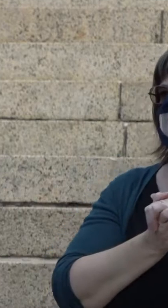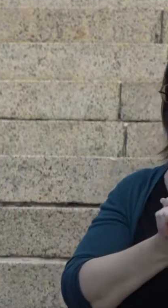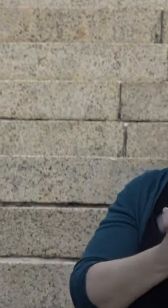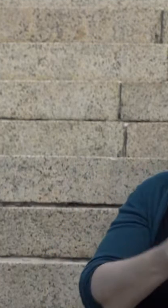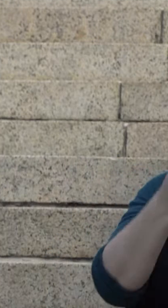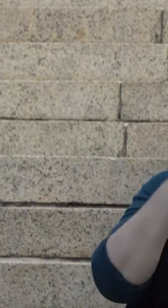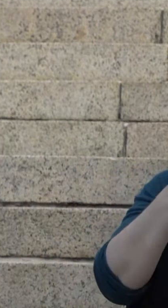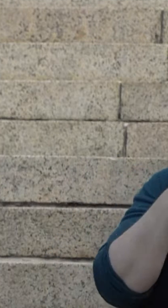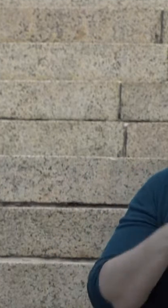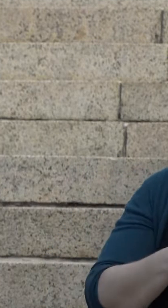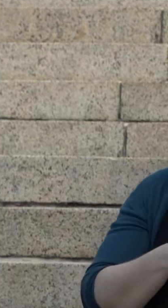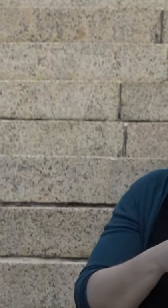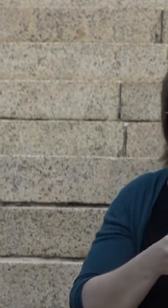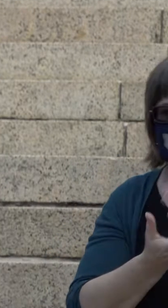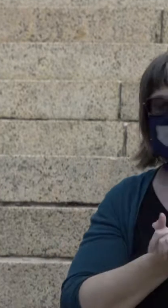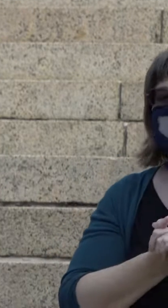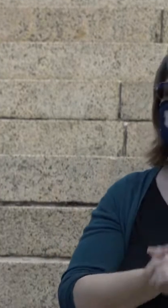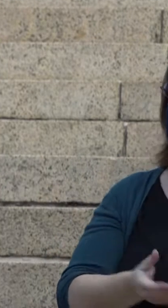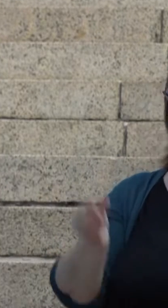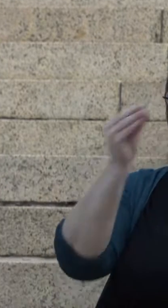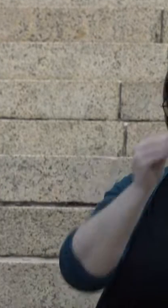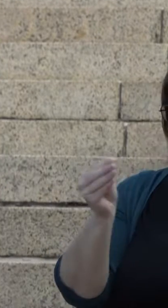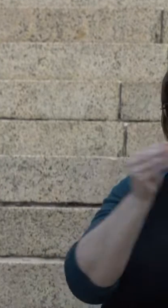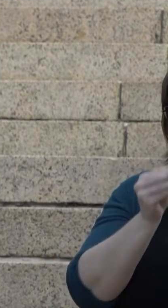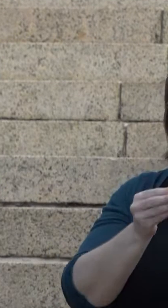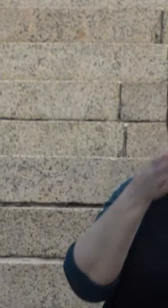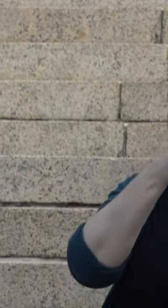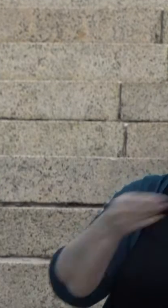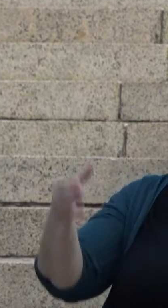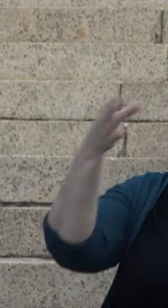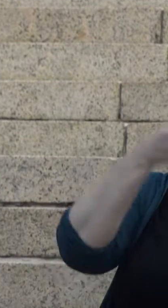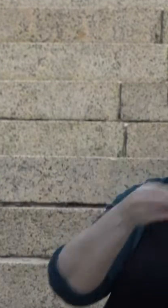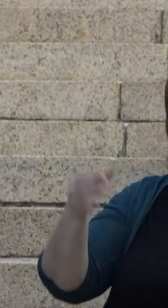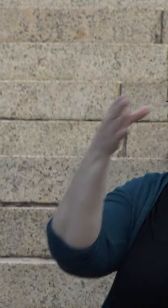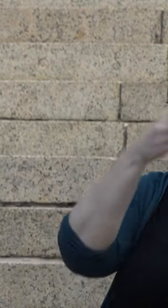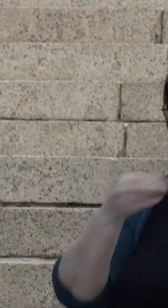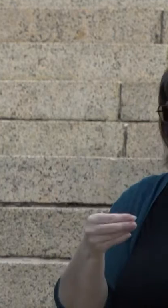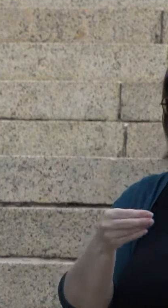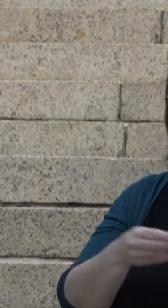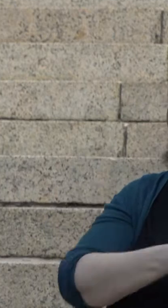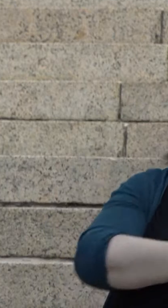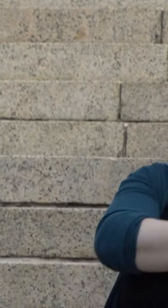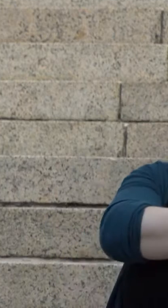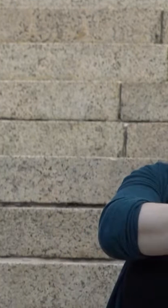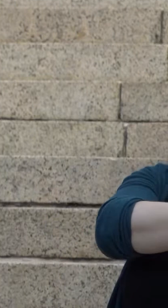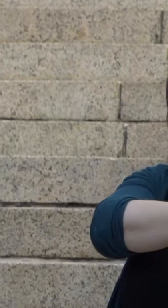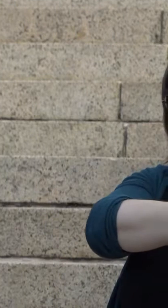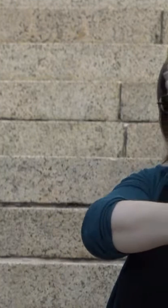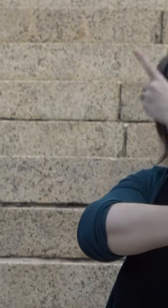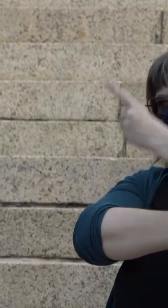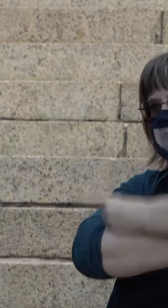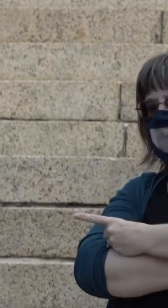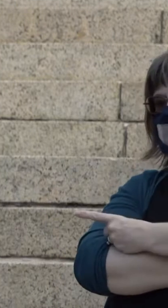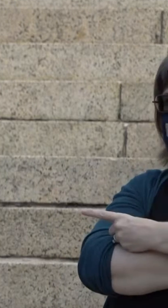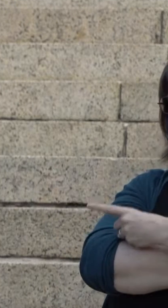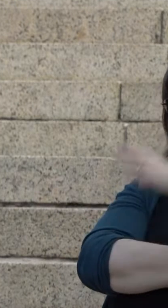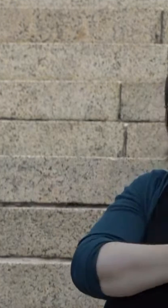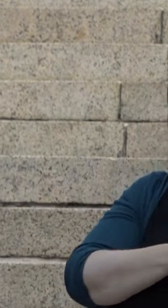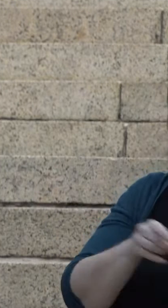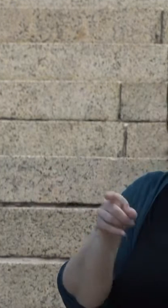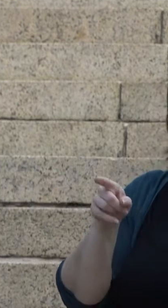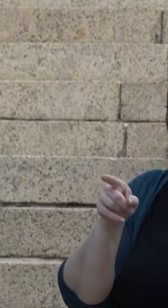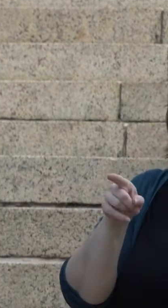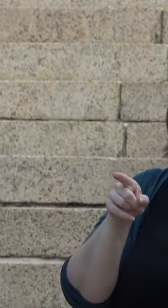ate dinner and we sat around and told stories. And then all the whole day, the brother was just not